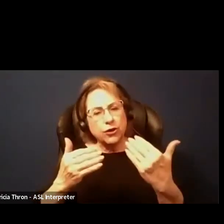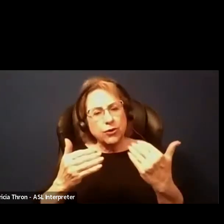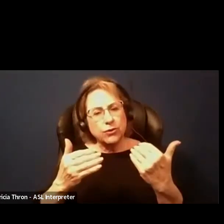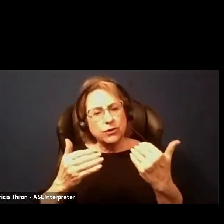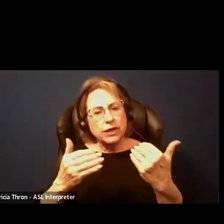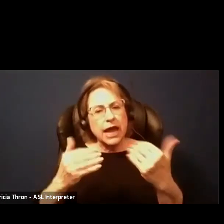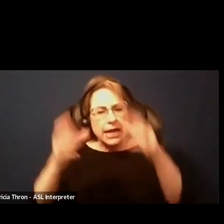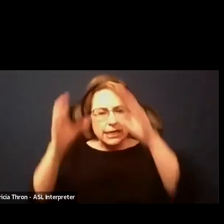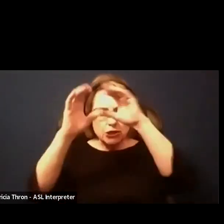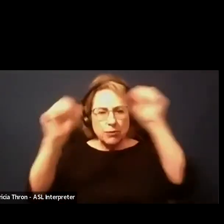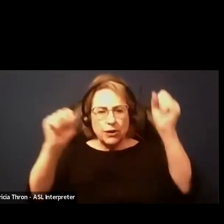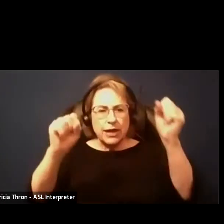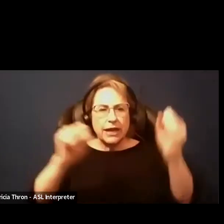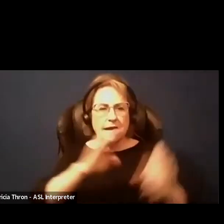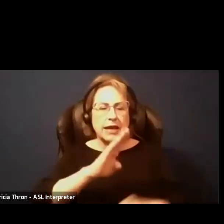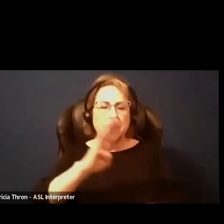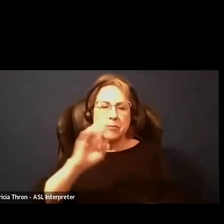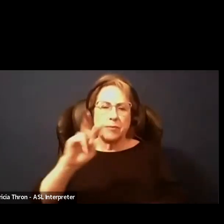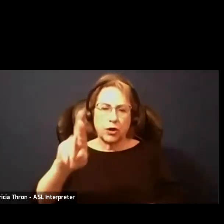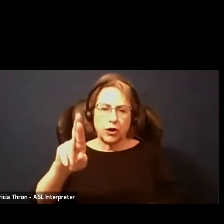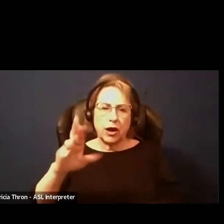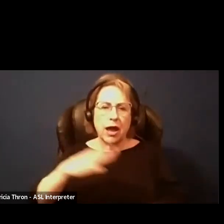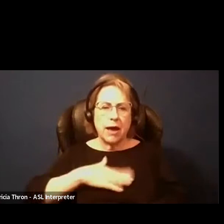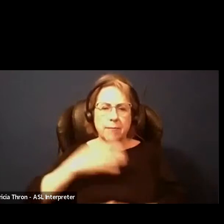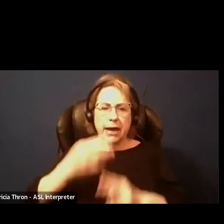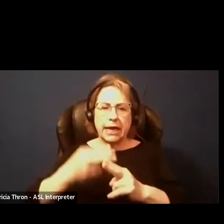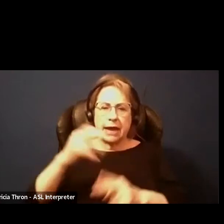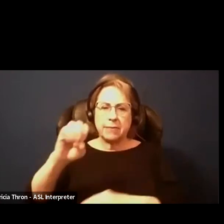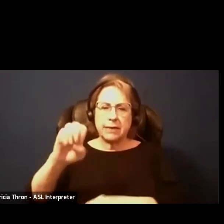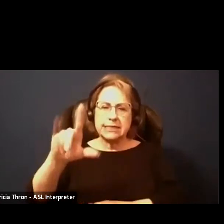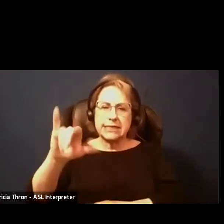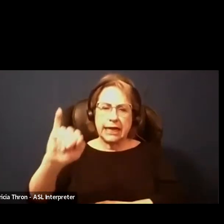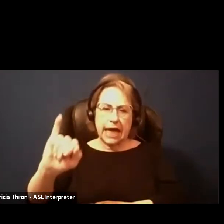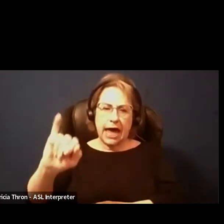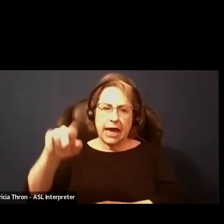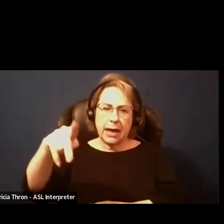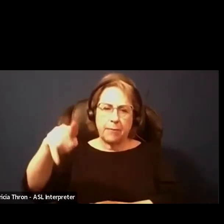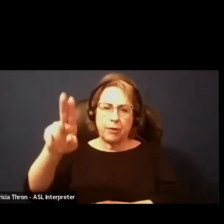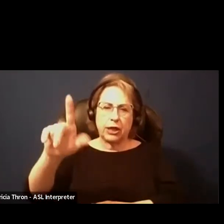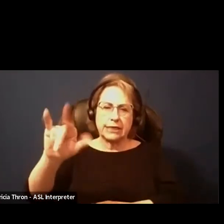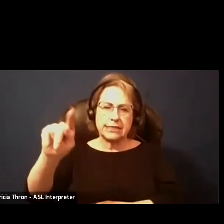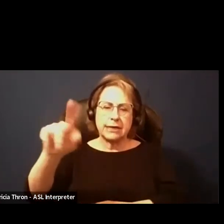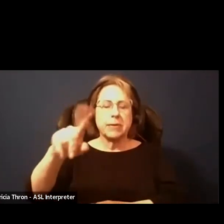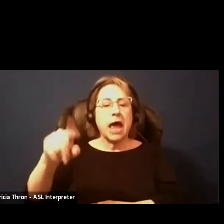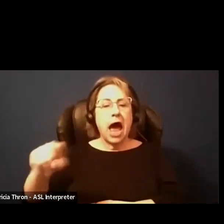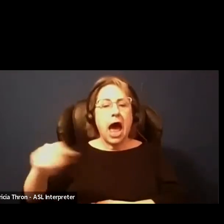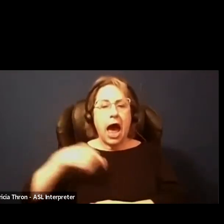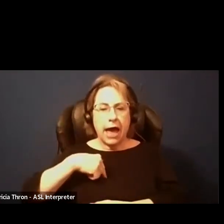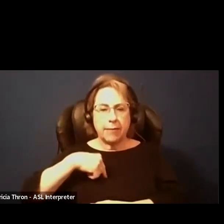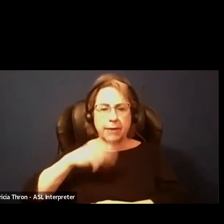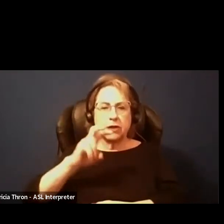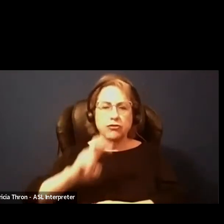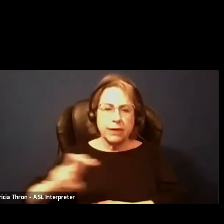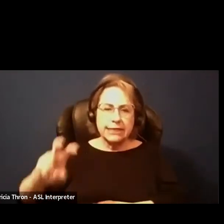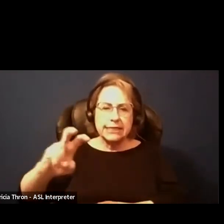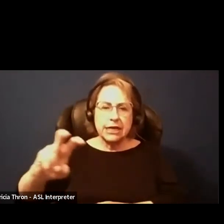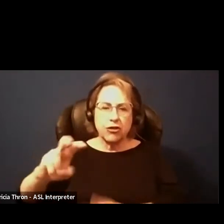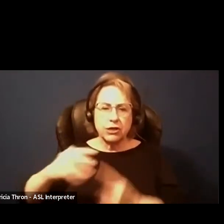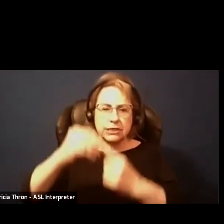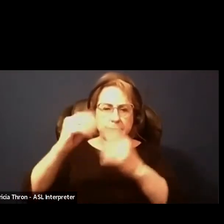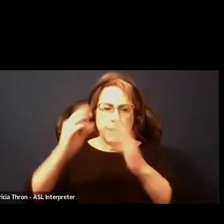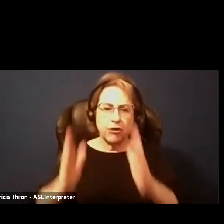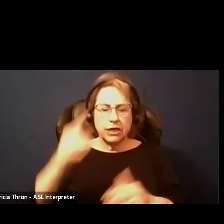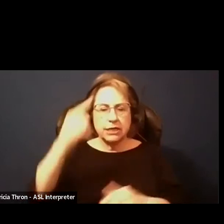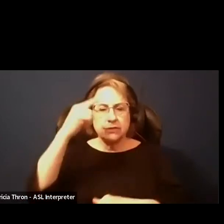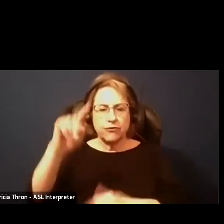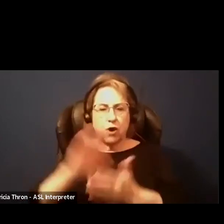Booker, and to our cabinet. My name is Eli Poblitz, and I am a transition specialist for our school district. I work with